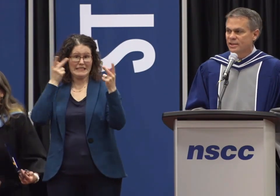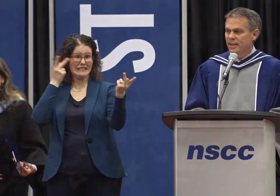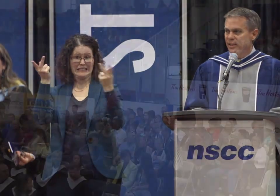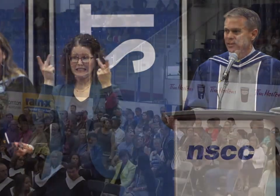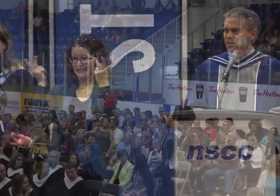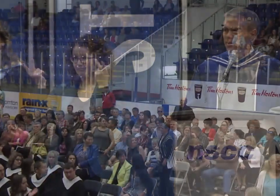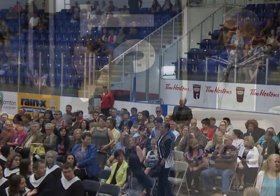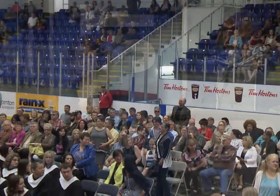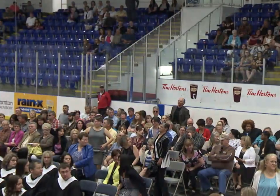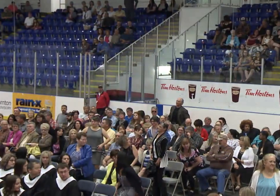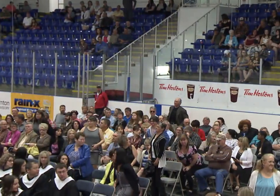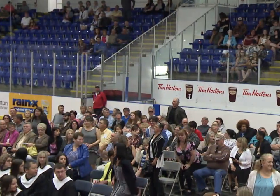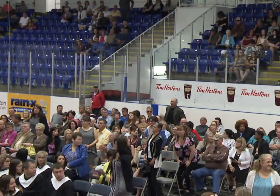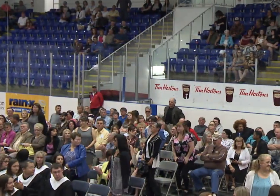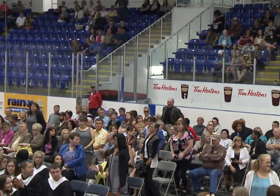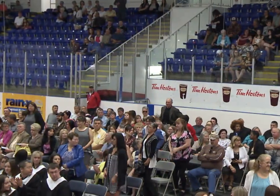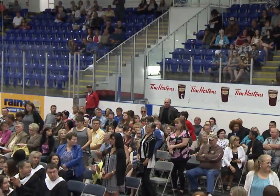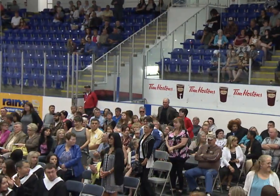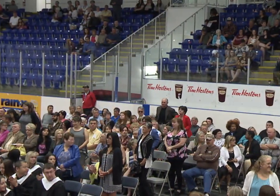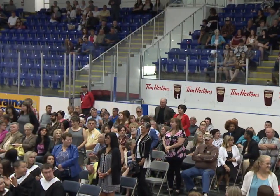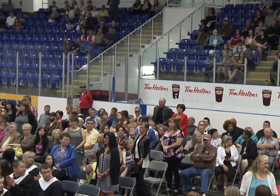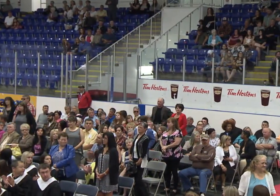joining us today.